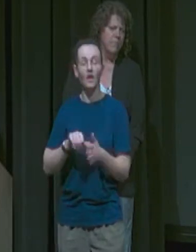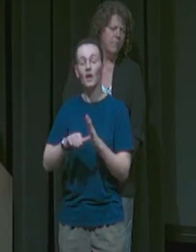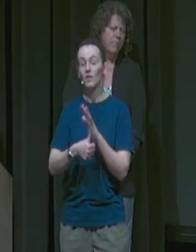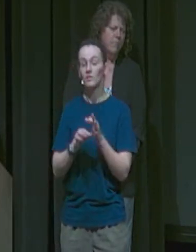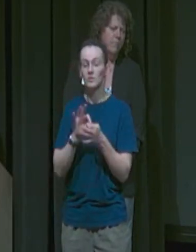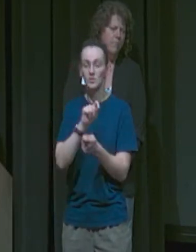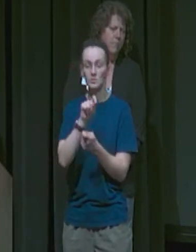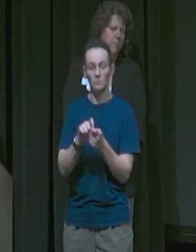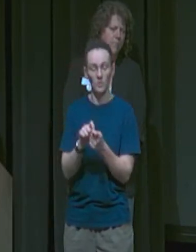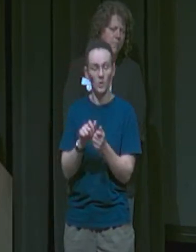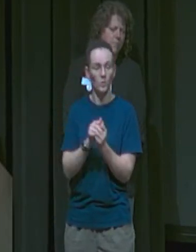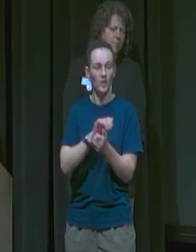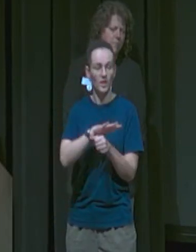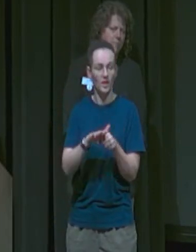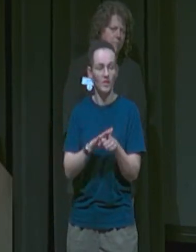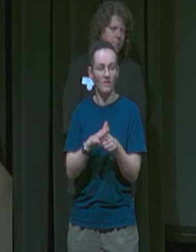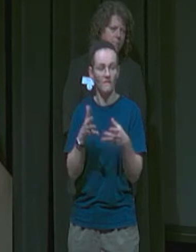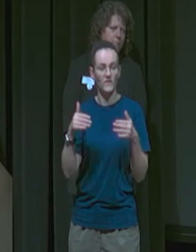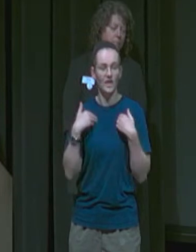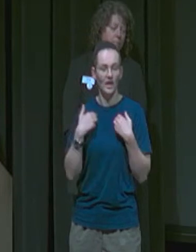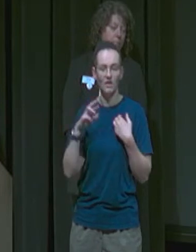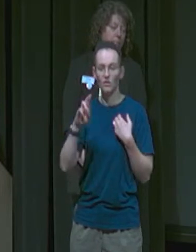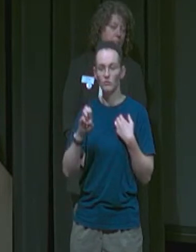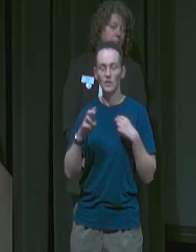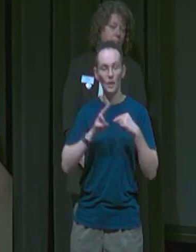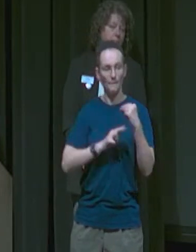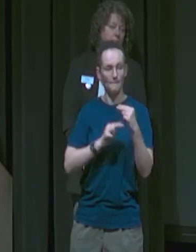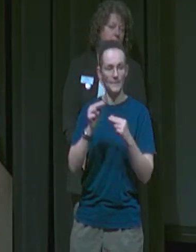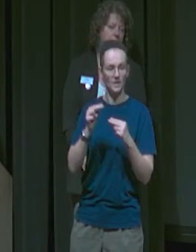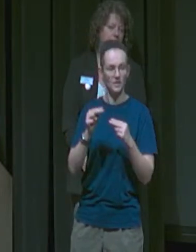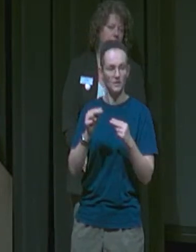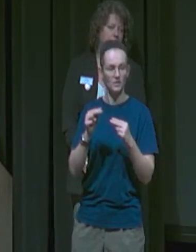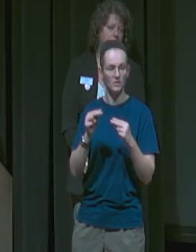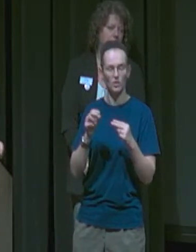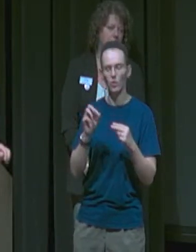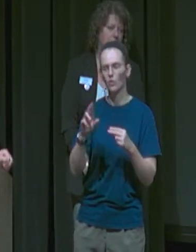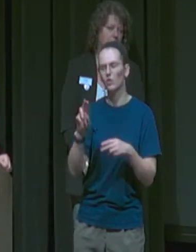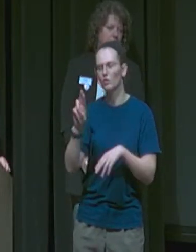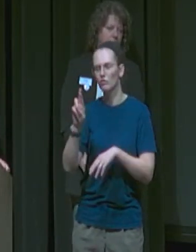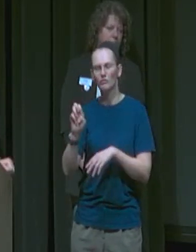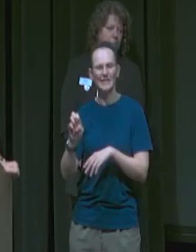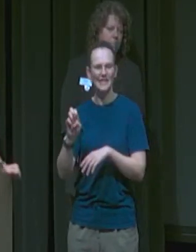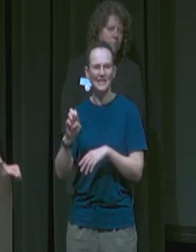particularly in areas where we've had to rebuild or